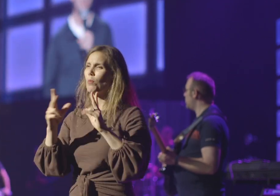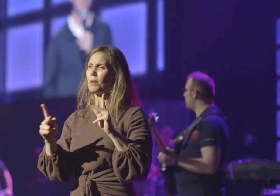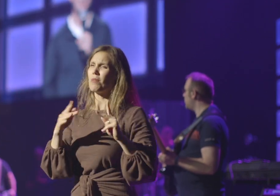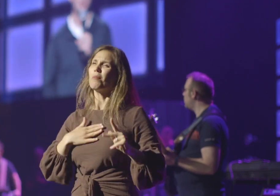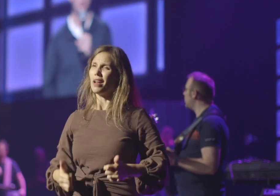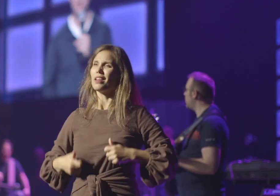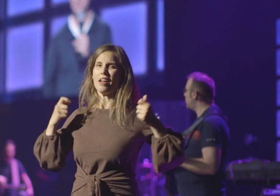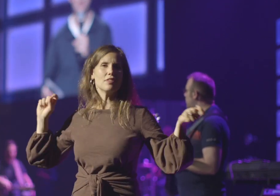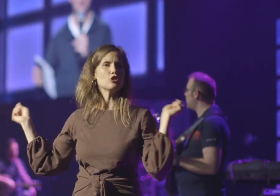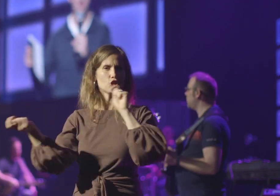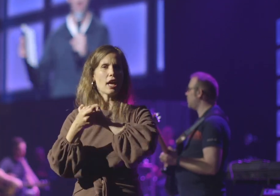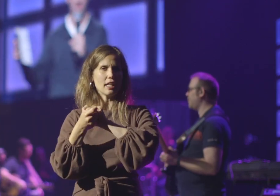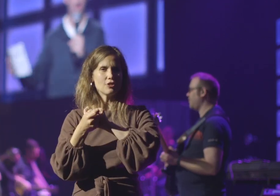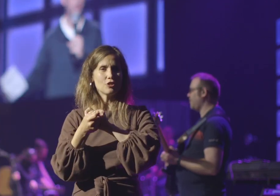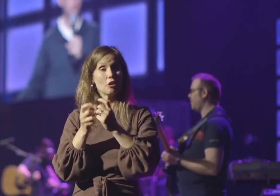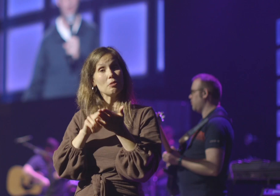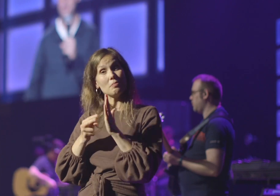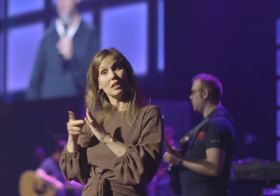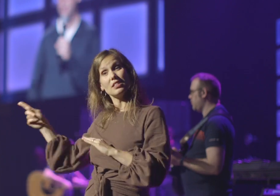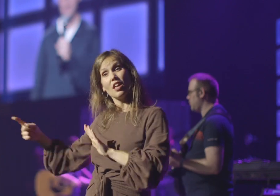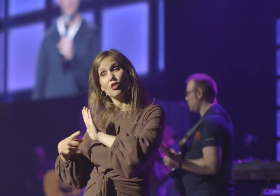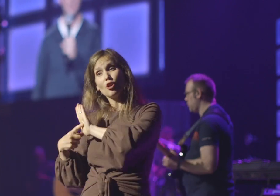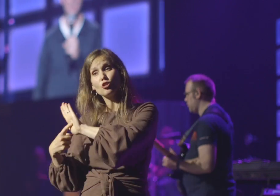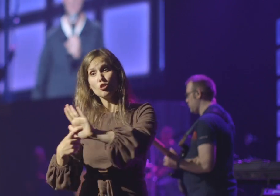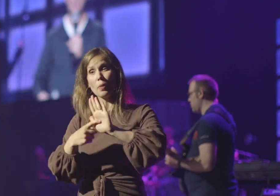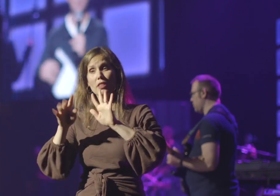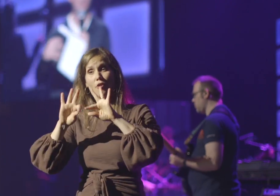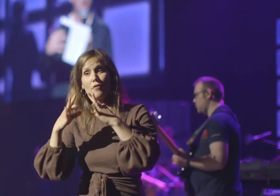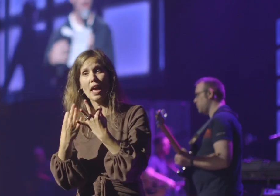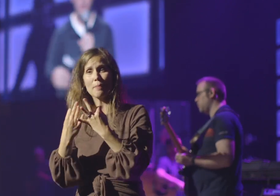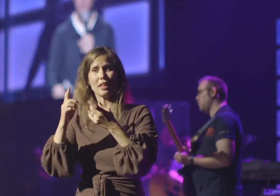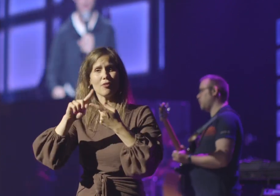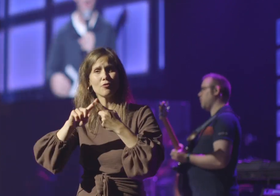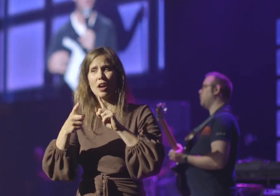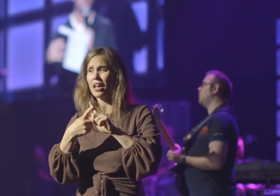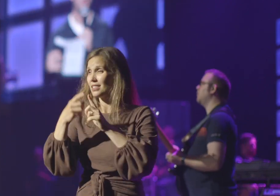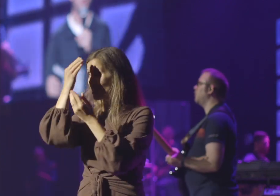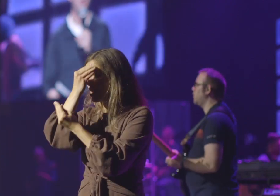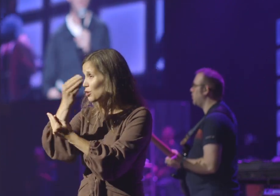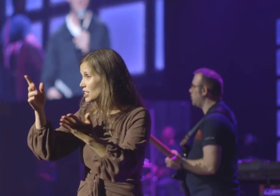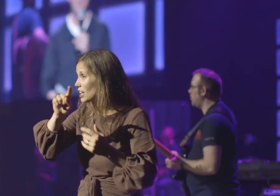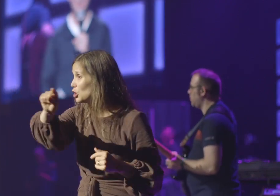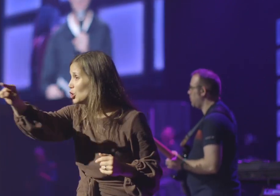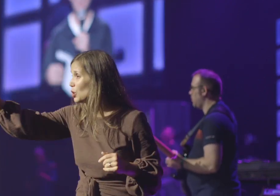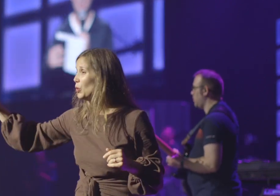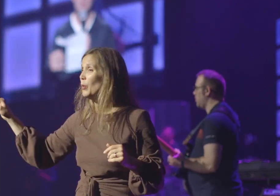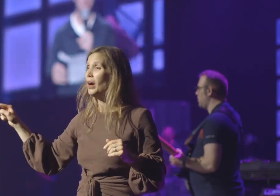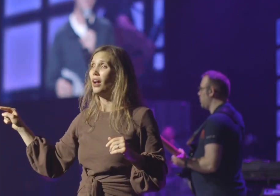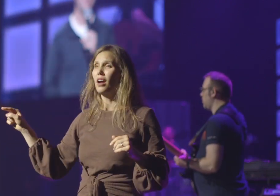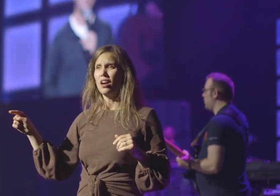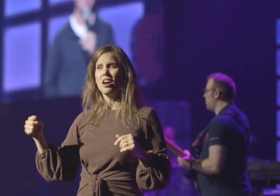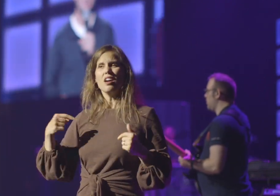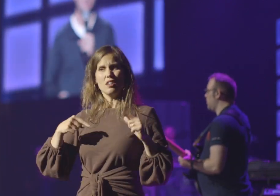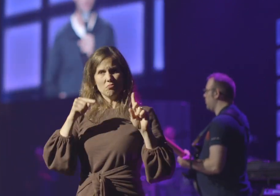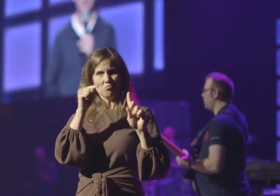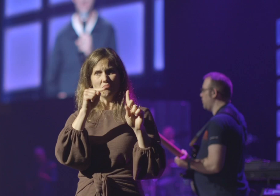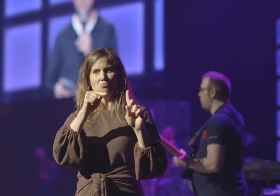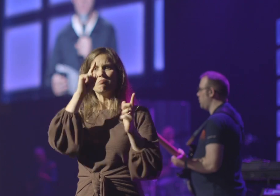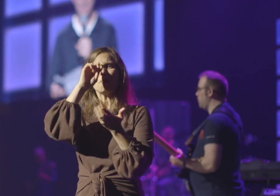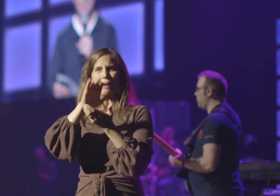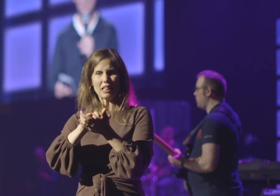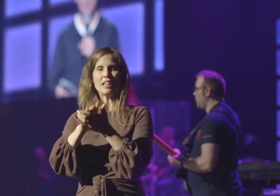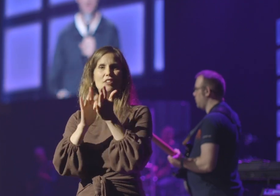in Jesus. So they're telling all their friends and family, they're telling all of you as our church family that they believe in Jesus. And